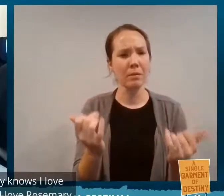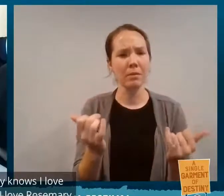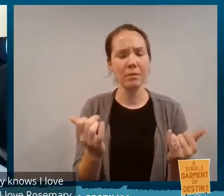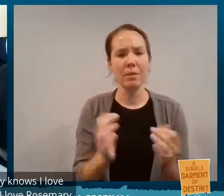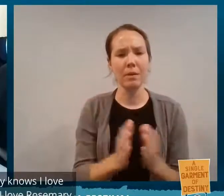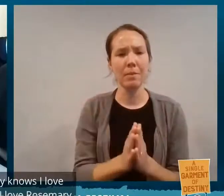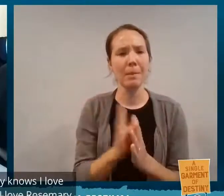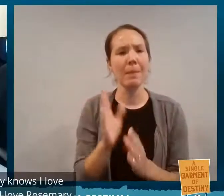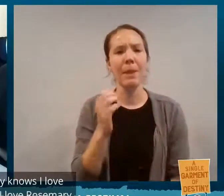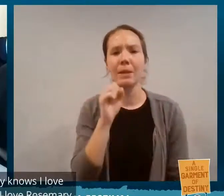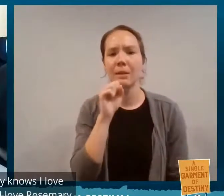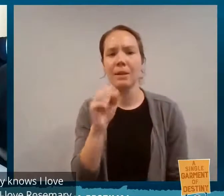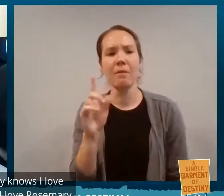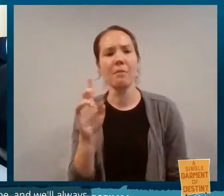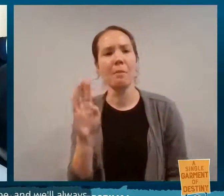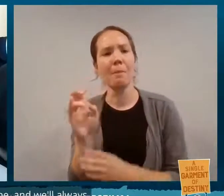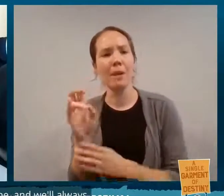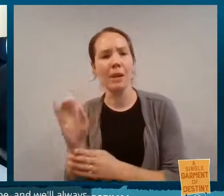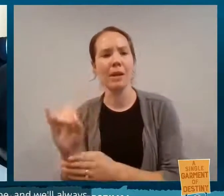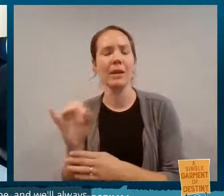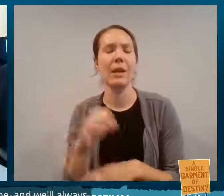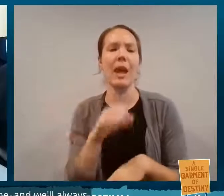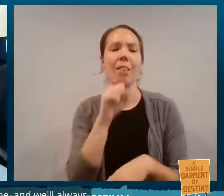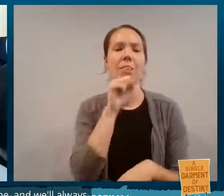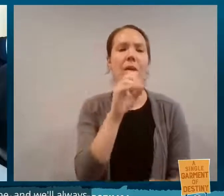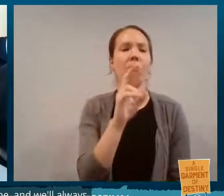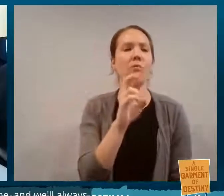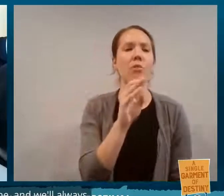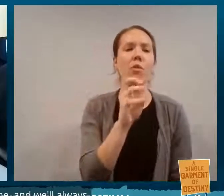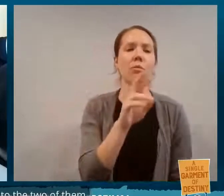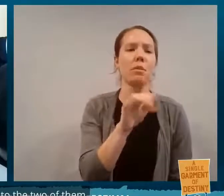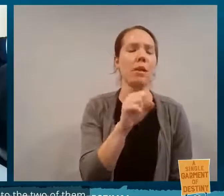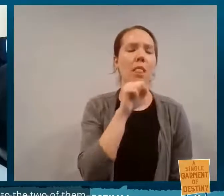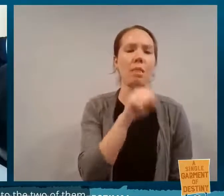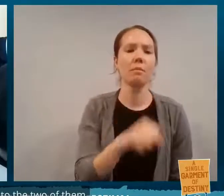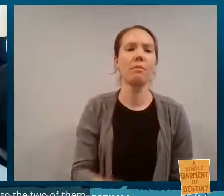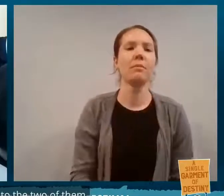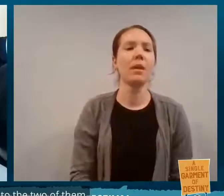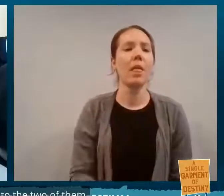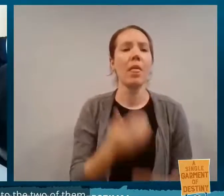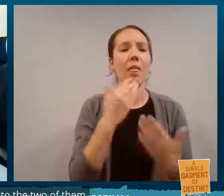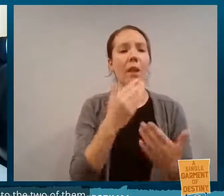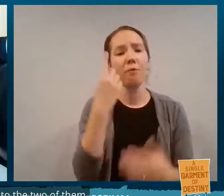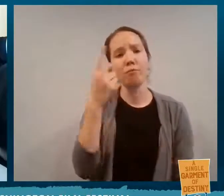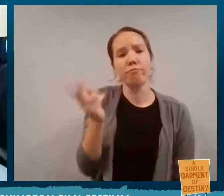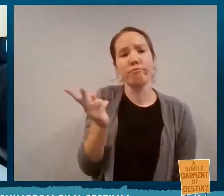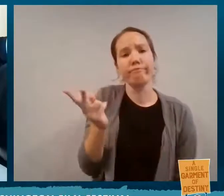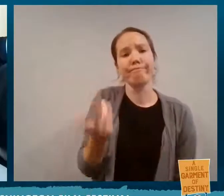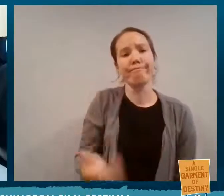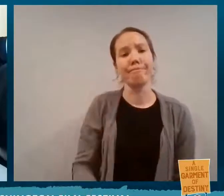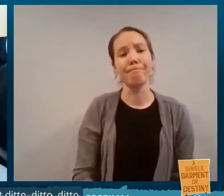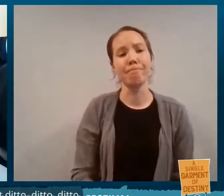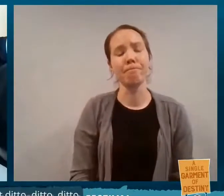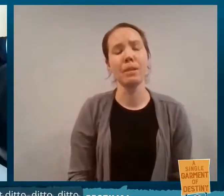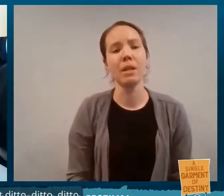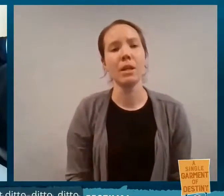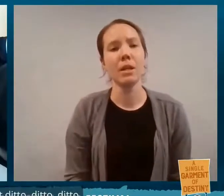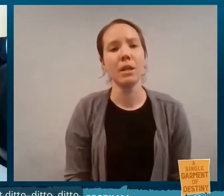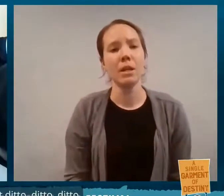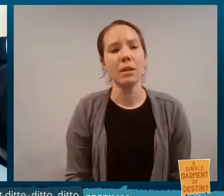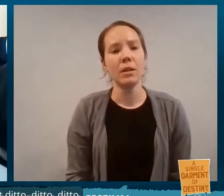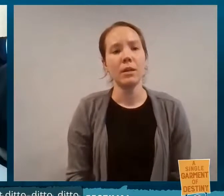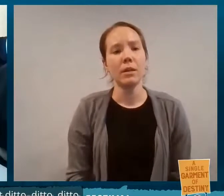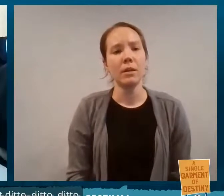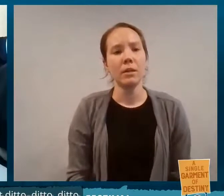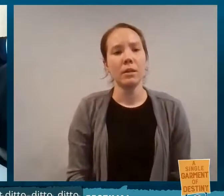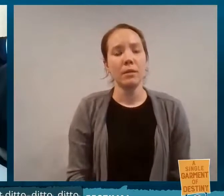Everybody knows I love Brandi and I love Rosemary. Thanks to, and well, always. And thank you to the two of them. I